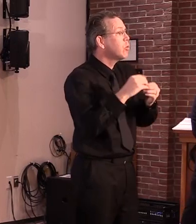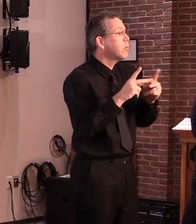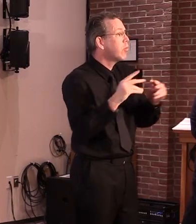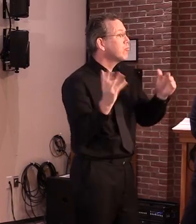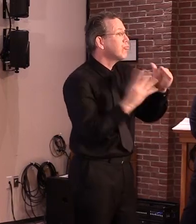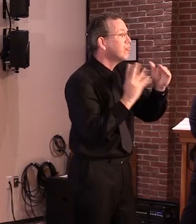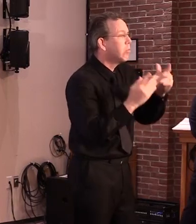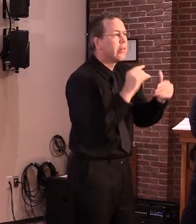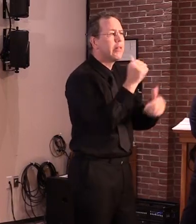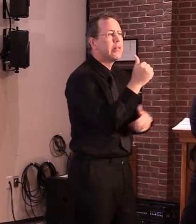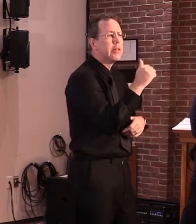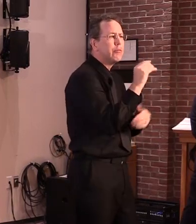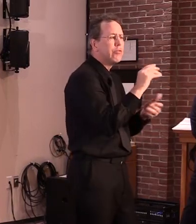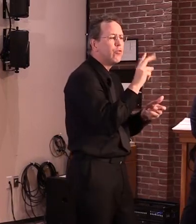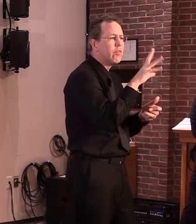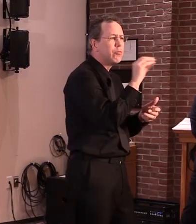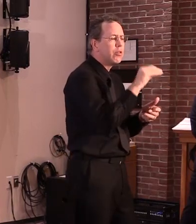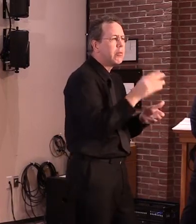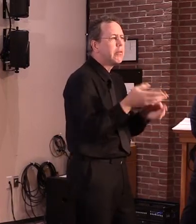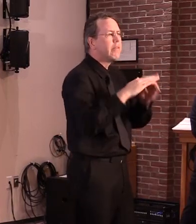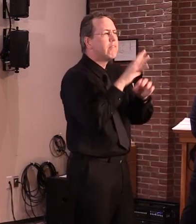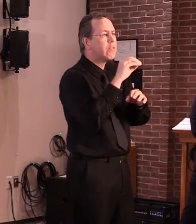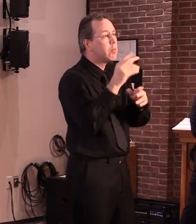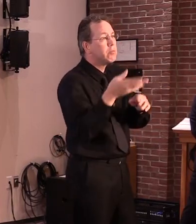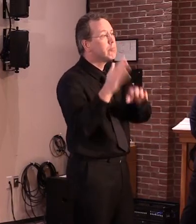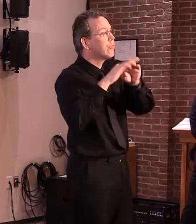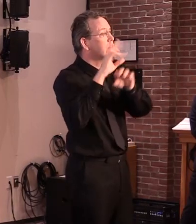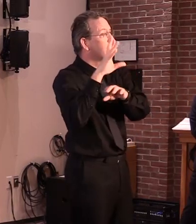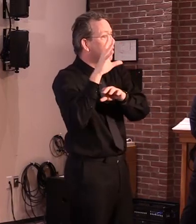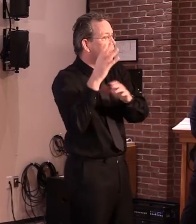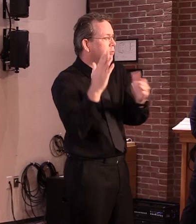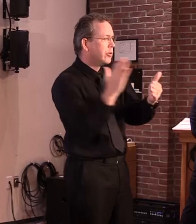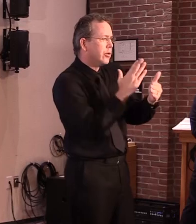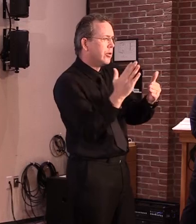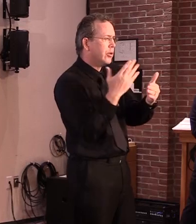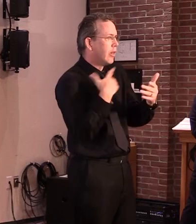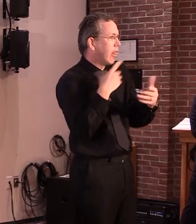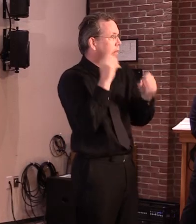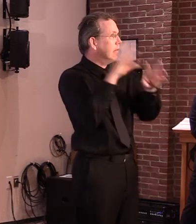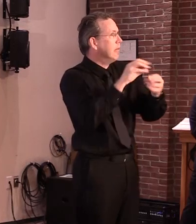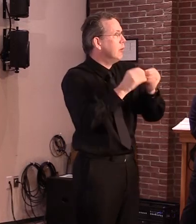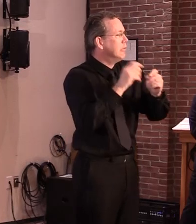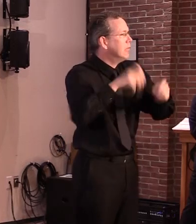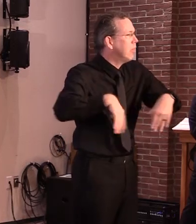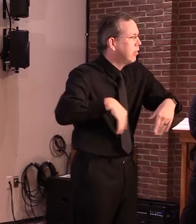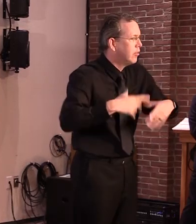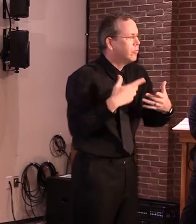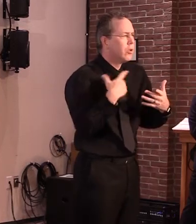different conditions, but at least we've done it in a very thoughtful, methodical way.